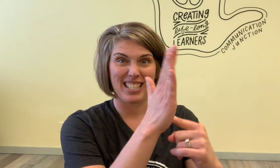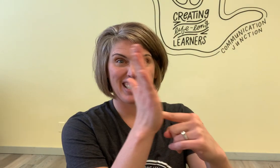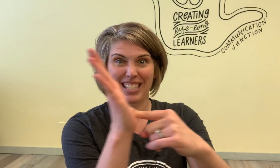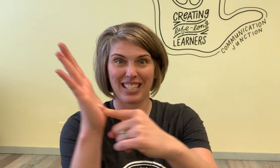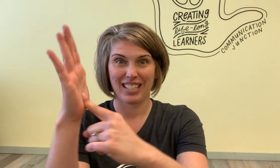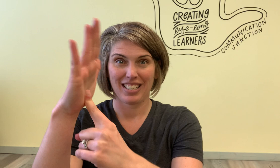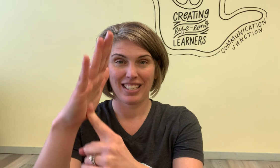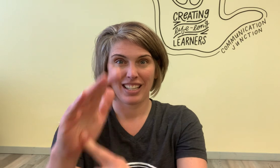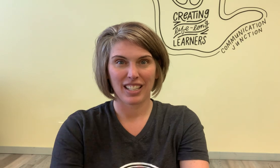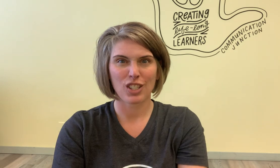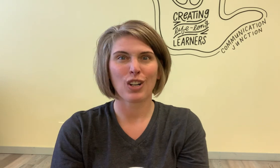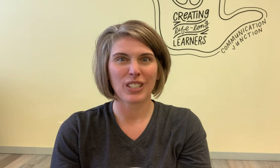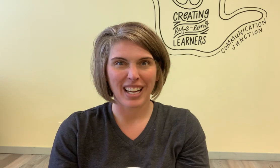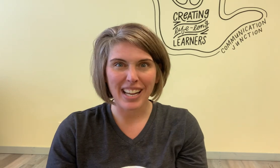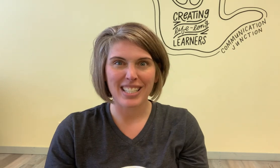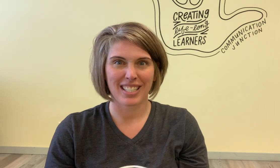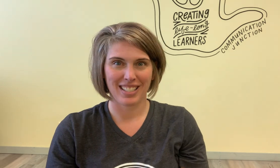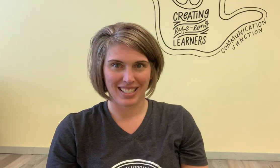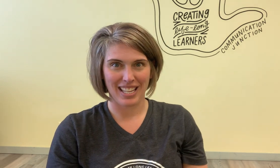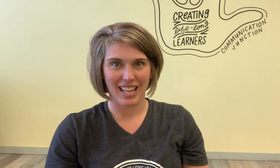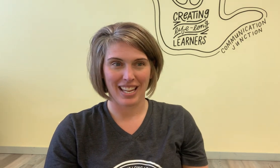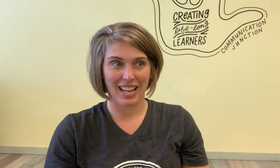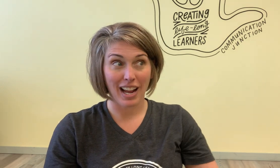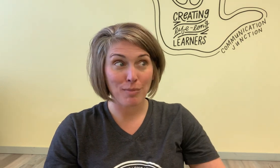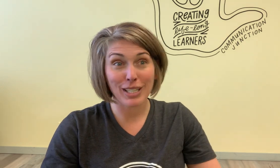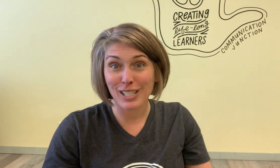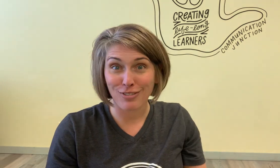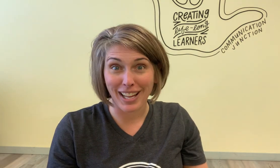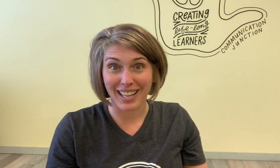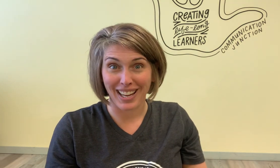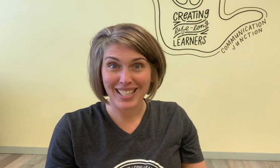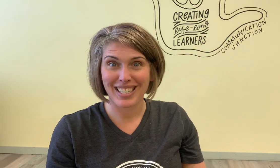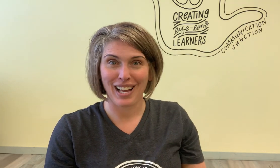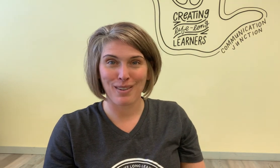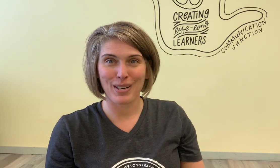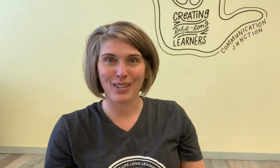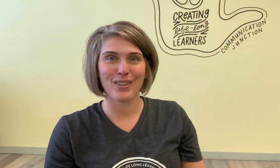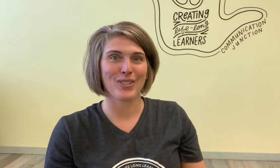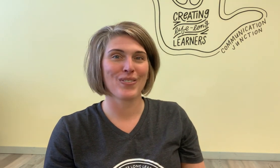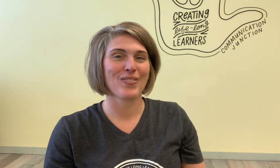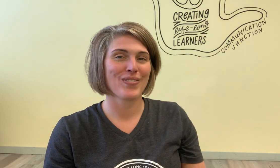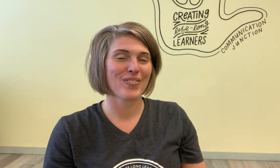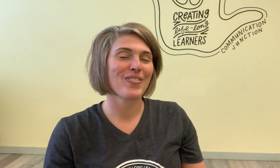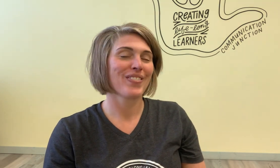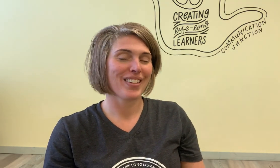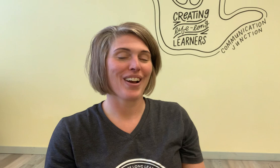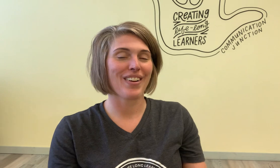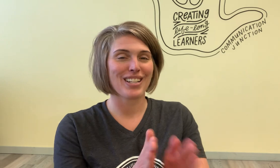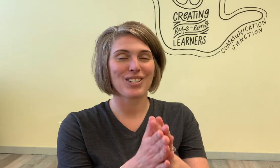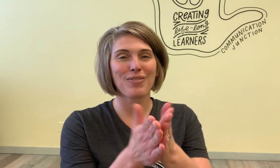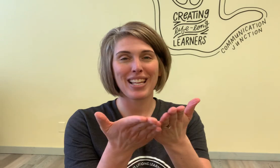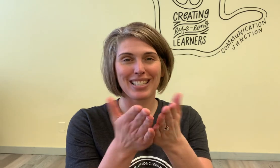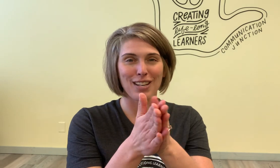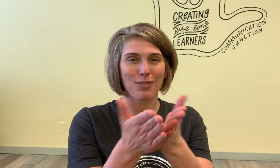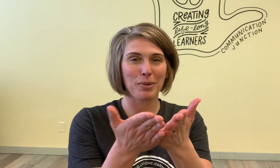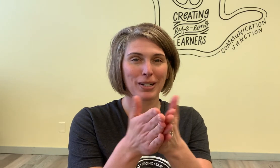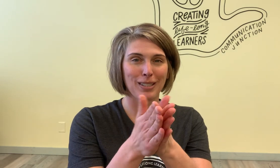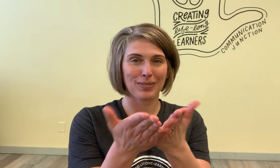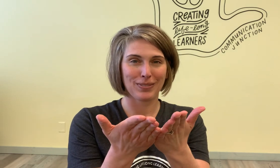kite. It's called Kite Day. I'm ready to fly a kite. How about you? All right, show me that sign for book.